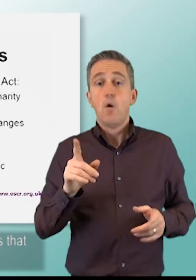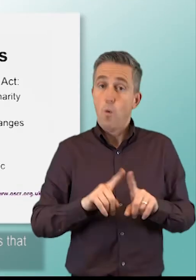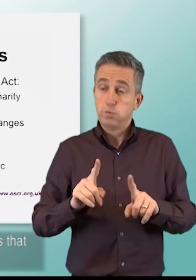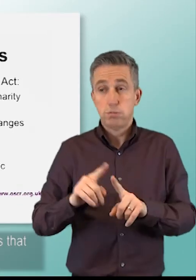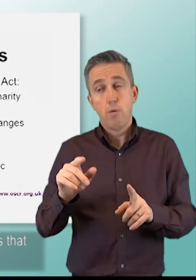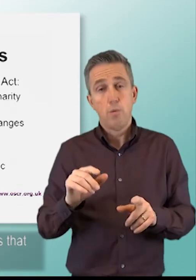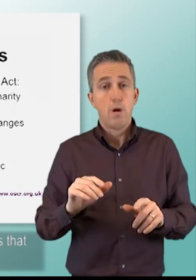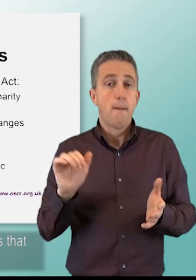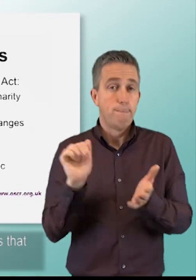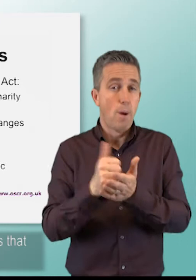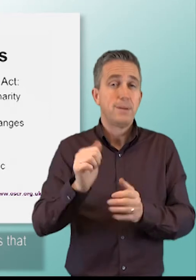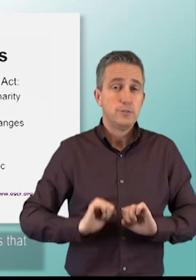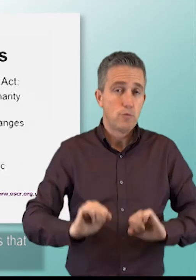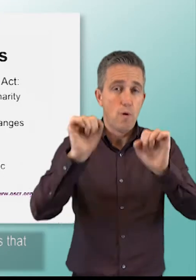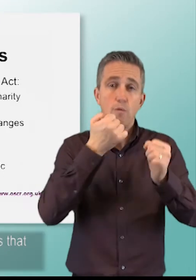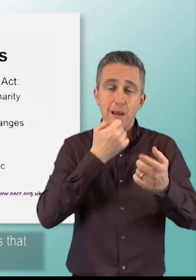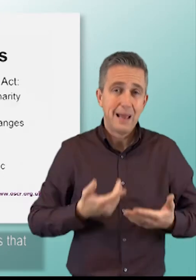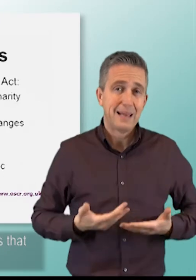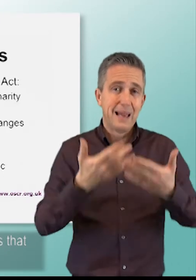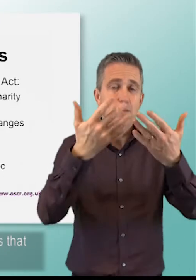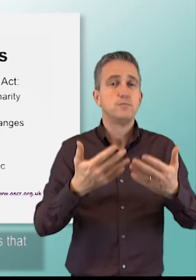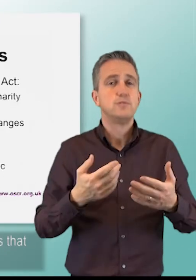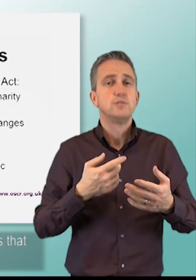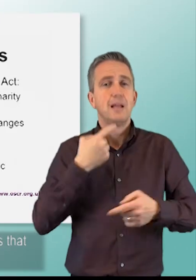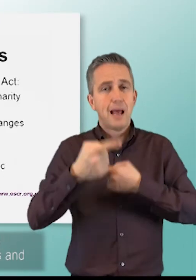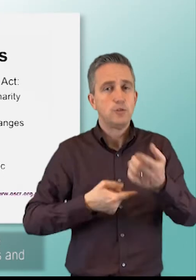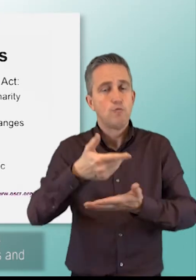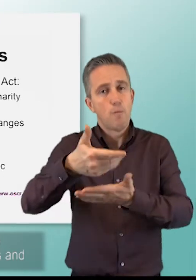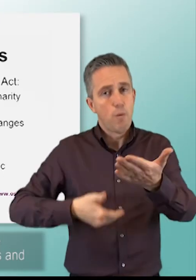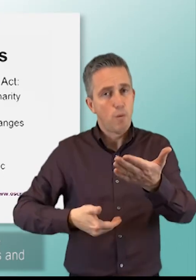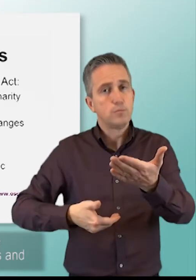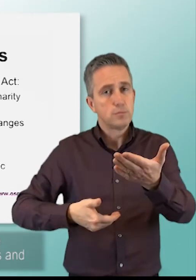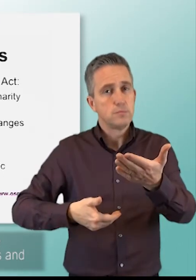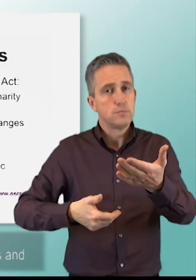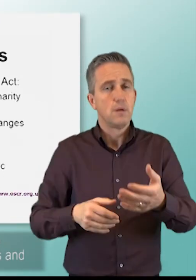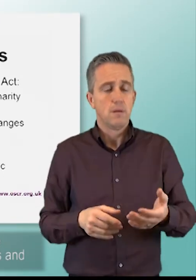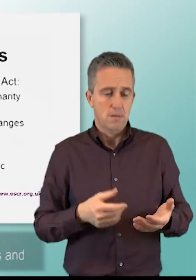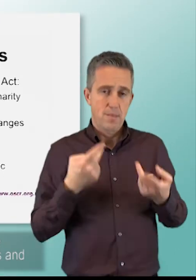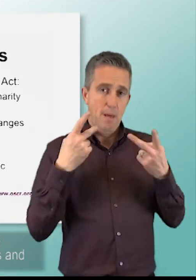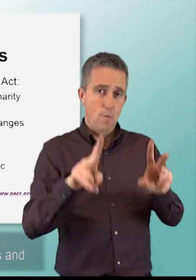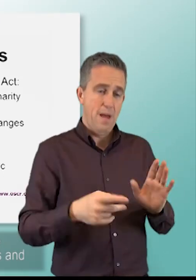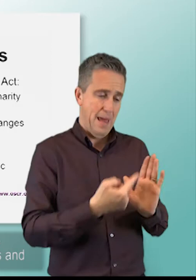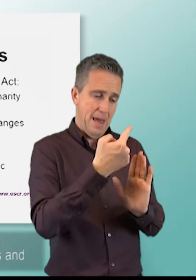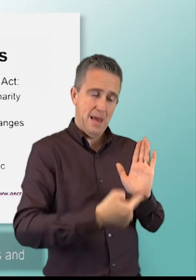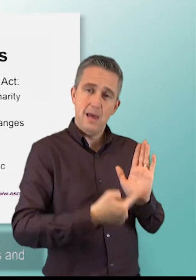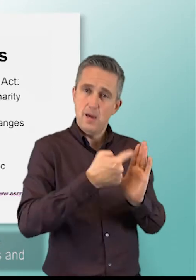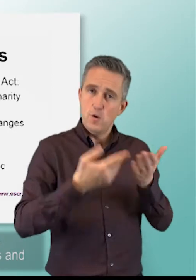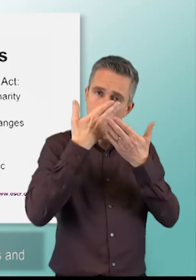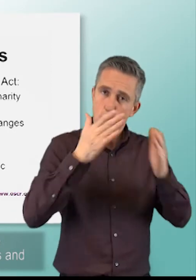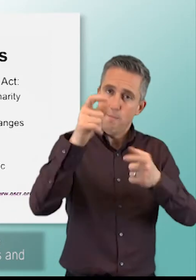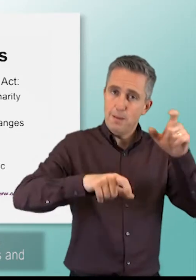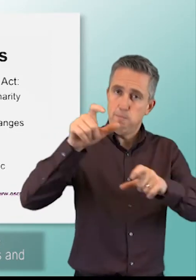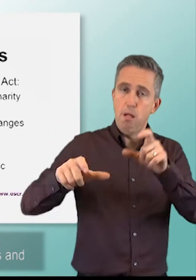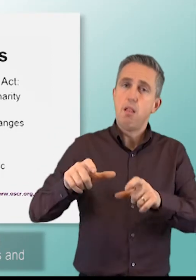and accounts also allows that information to be placed into an appropriate context, so that the charity can provide a simple explanation of what